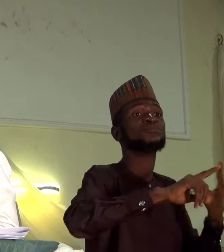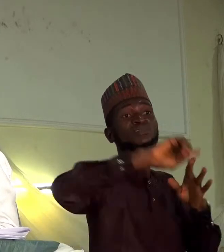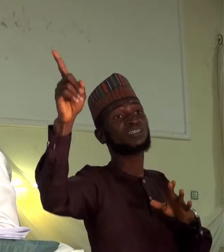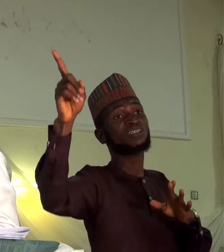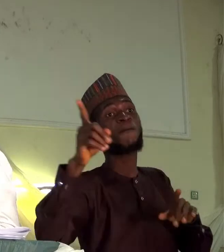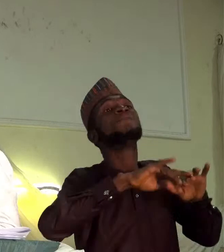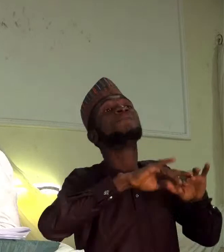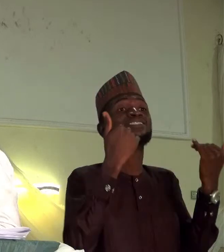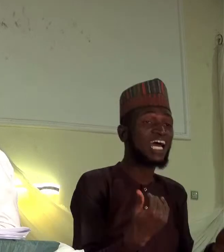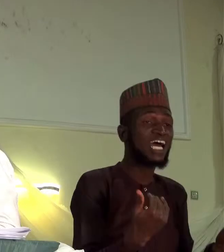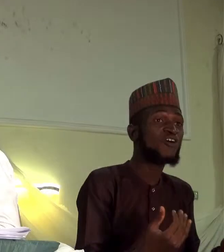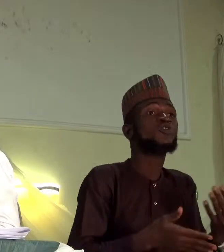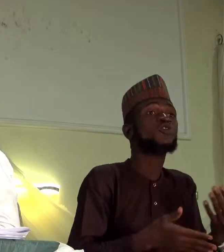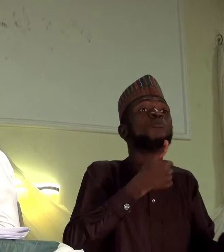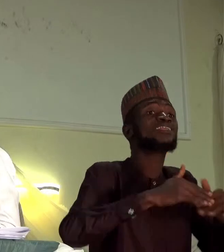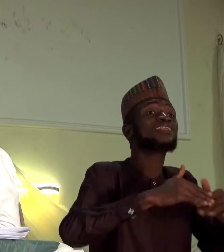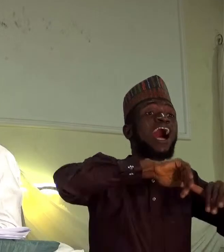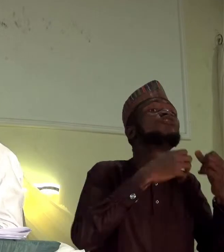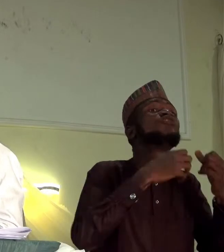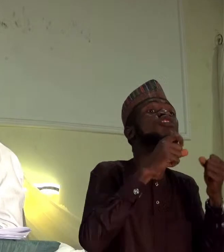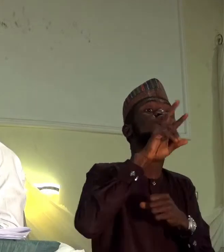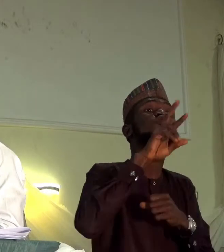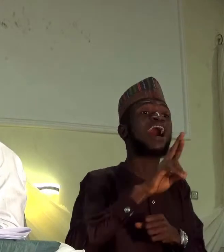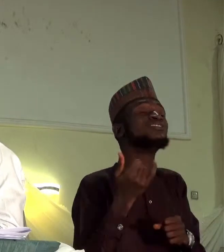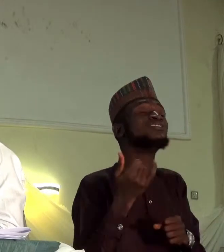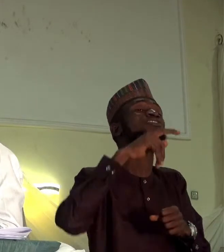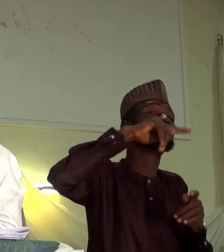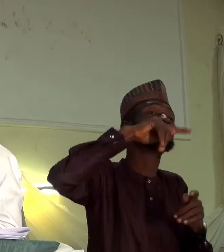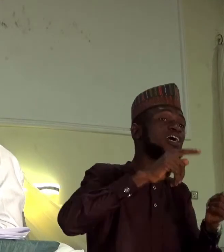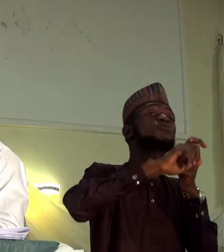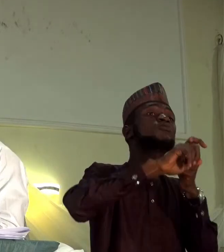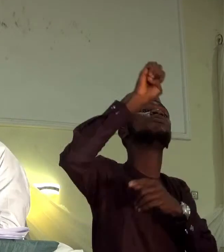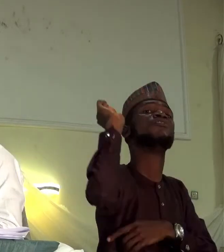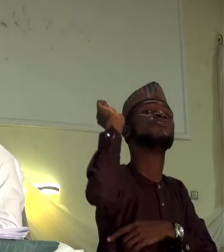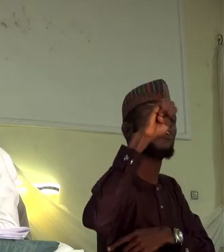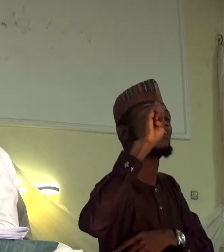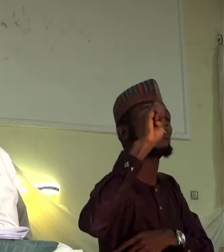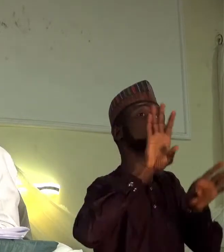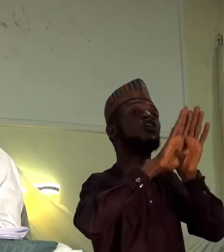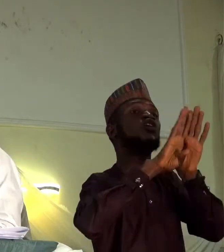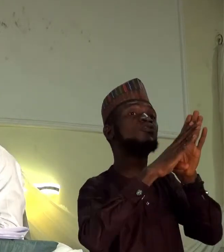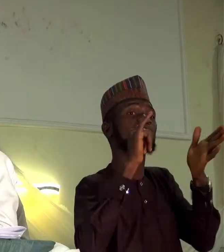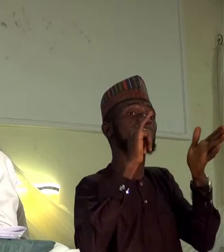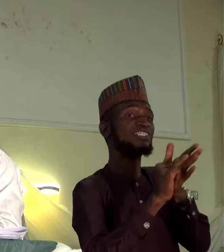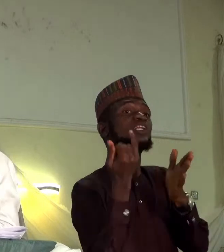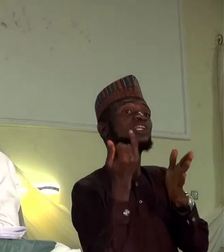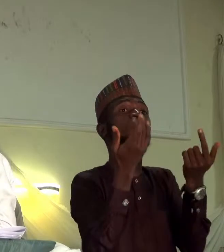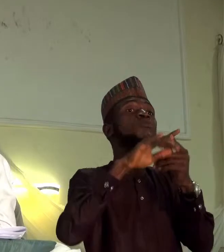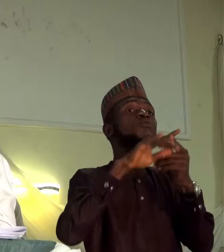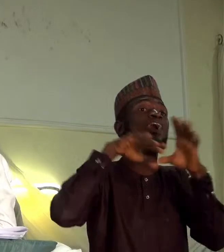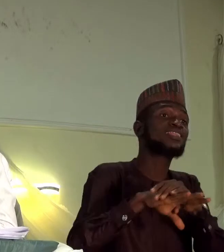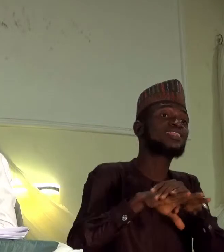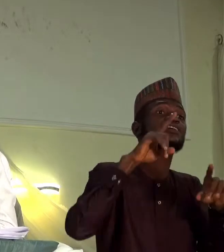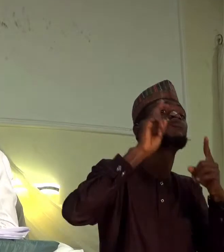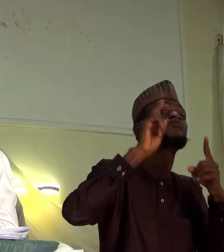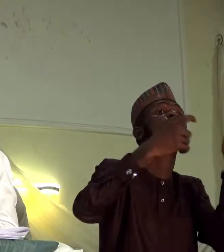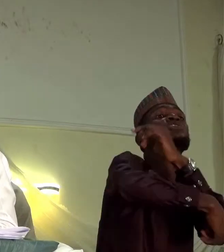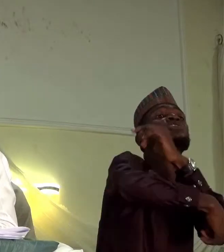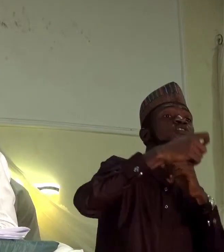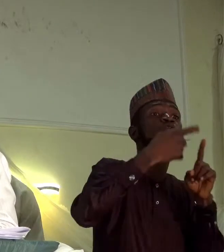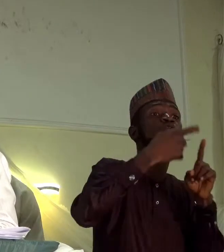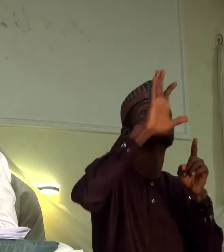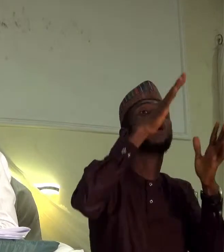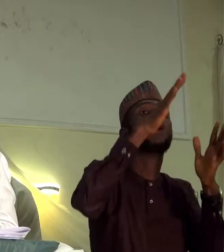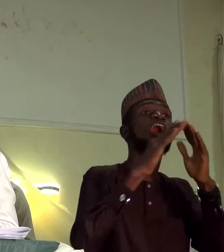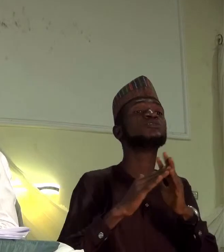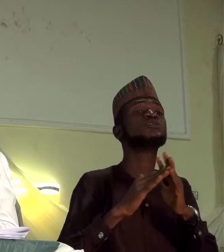ki lo ko le ki lo ko le ko da gangan won tun kale ko pe so si abi ka si fo ta ba si fo ti e baje won tun so ni